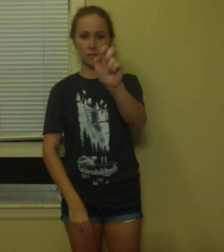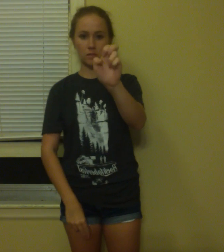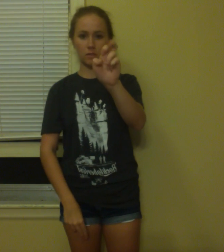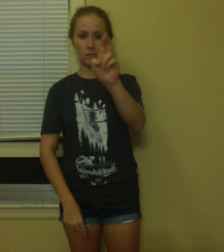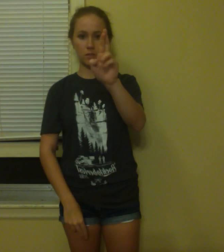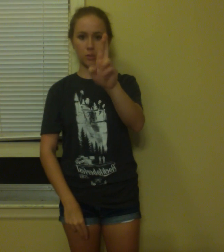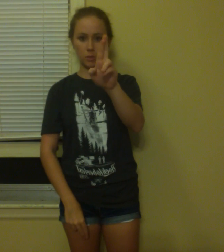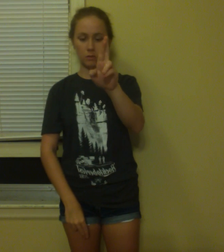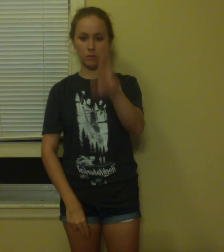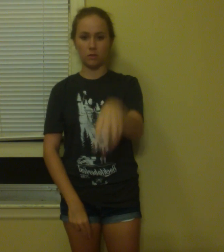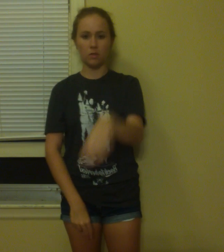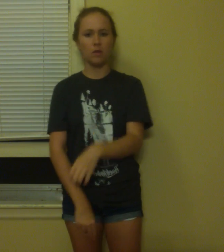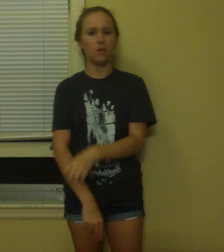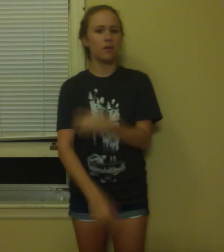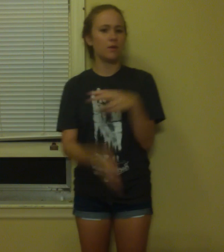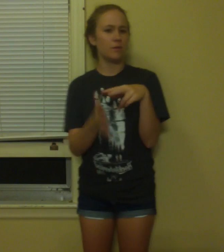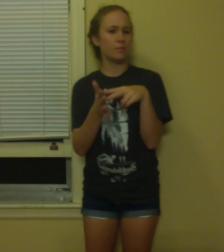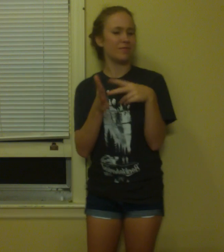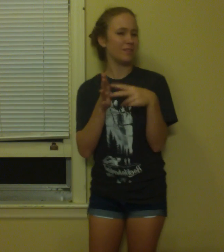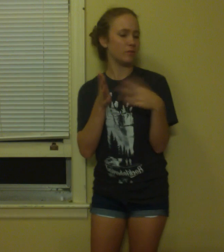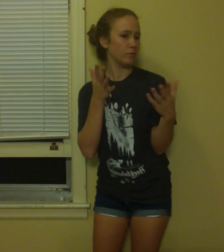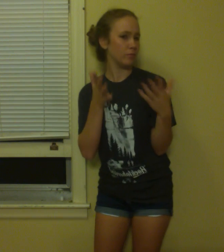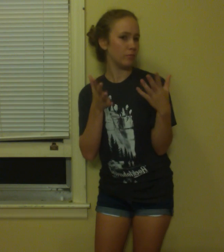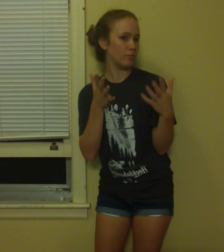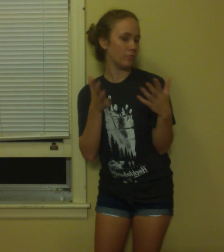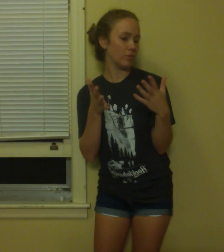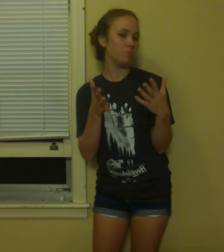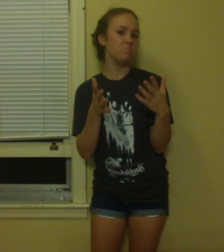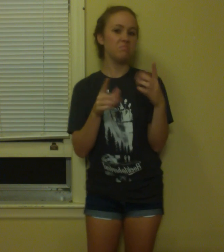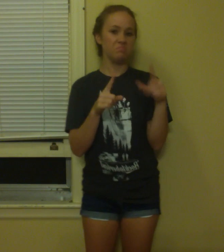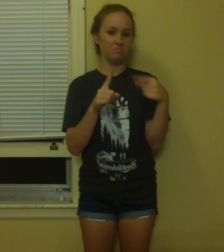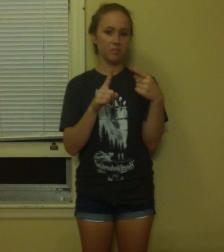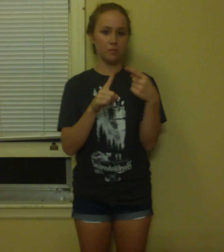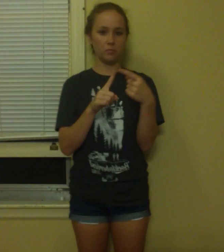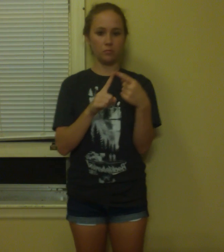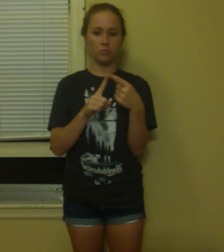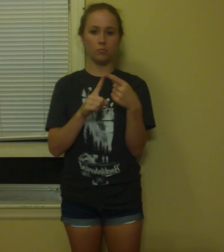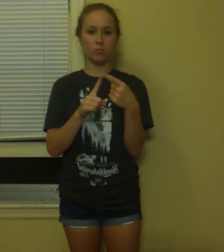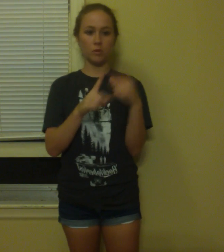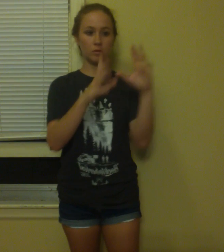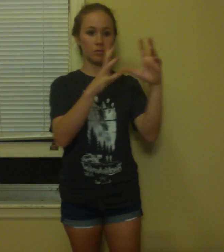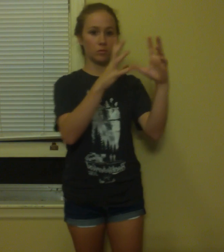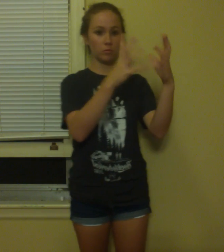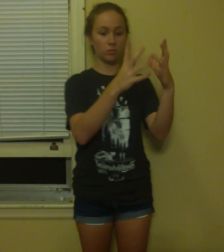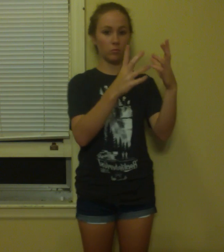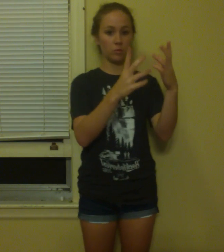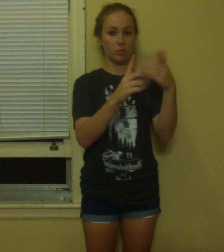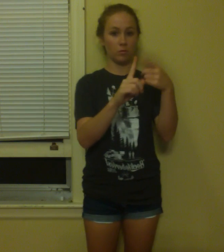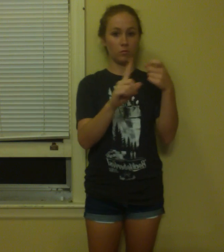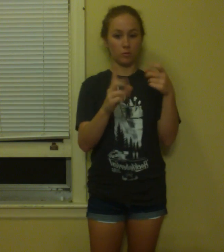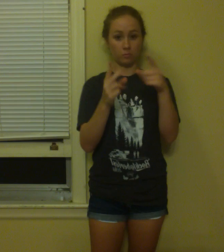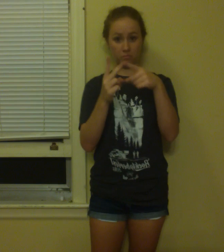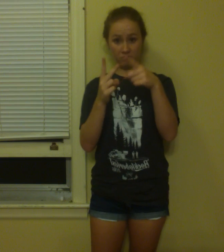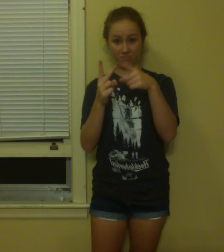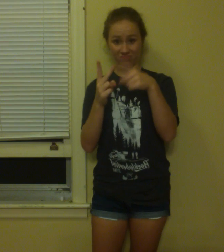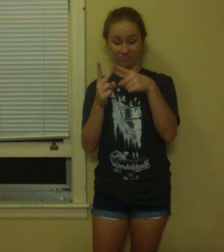doing? He's reading this book, and we've got all this work to do. That's essentially what a filibuster is. Remember, it basically is a time-wasting thing. Some of you got very frustrated with